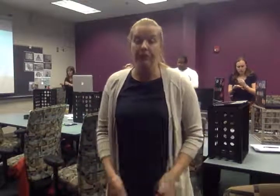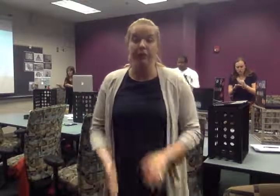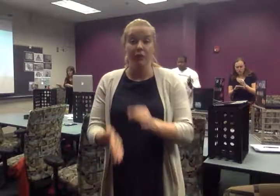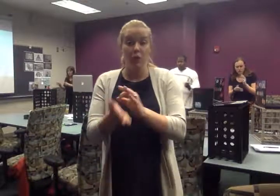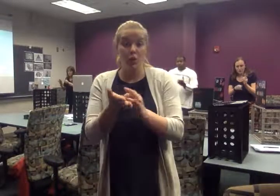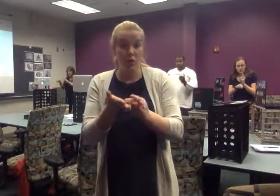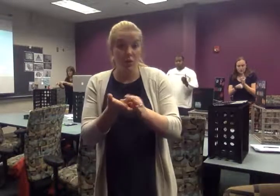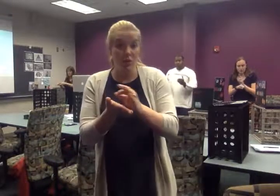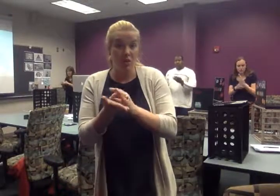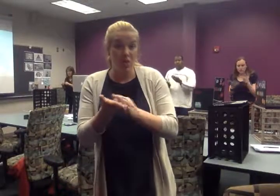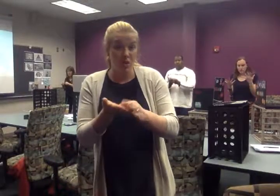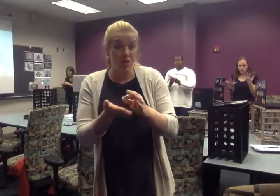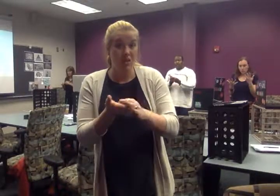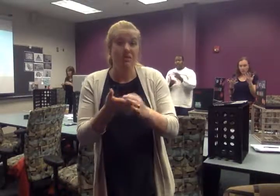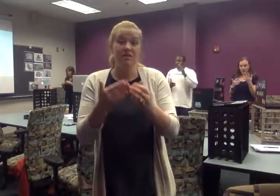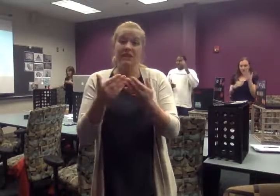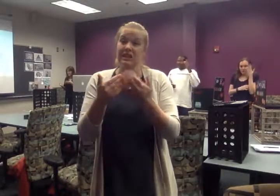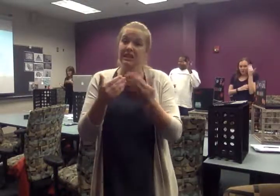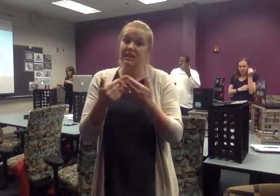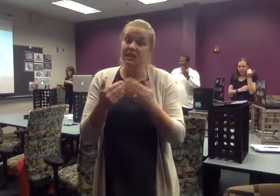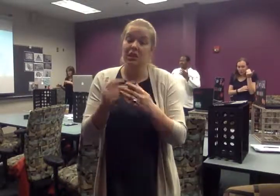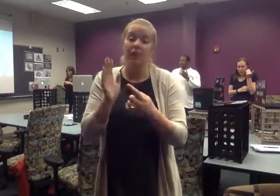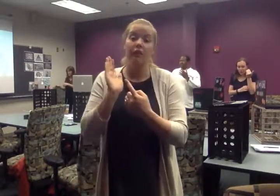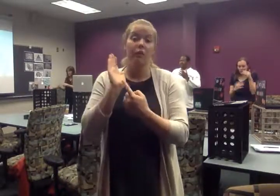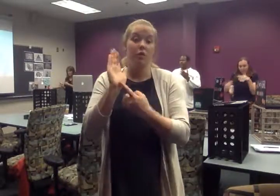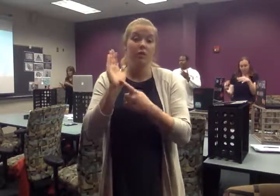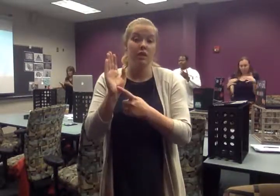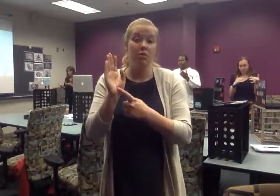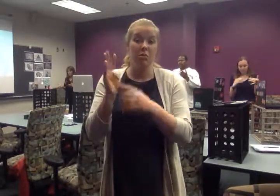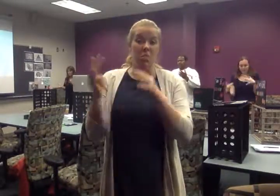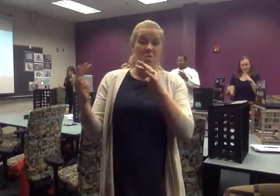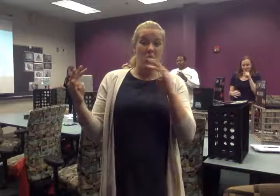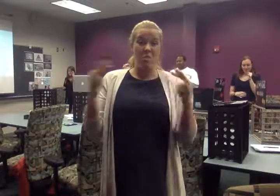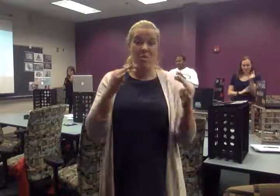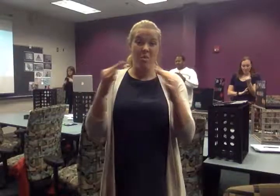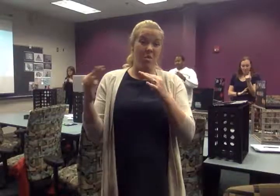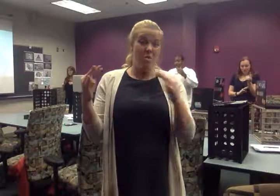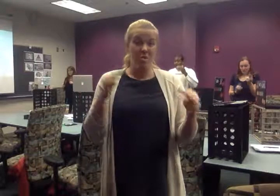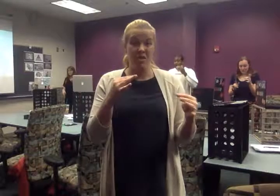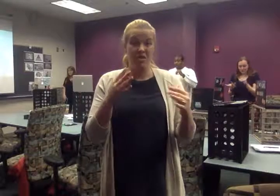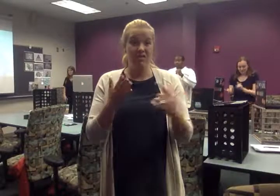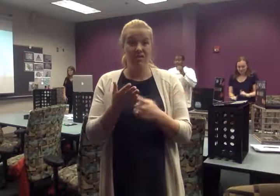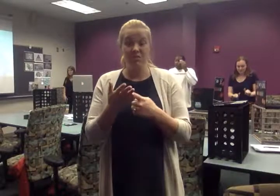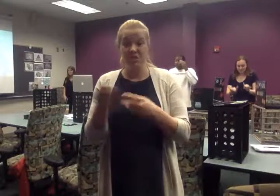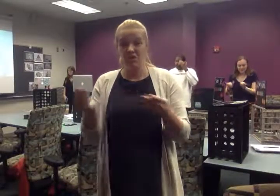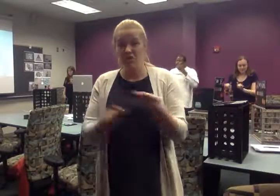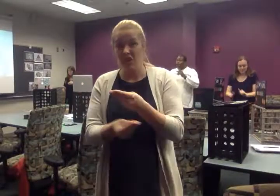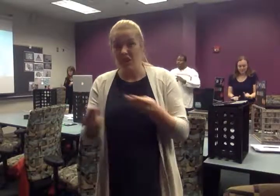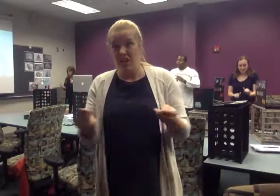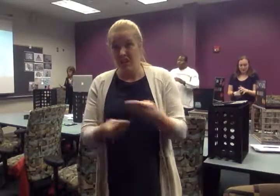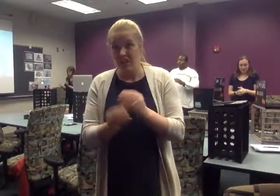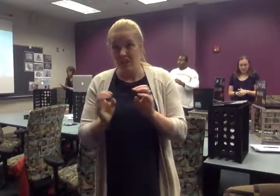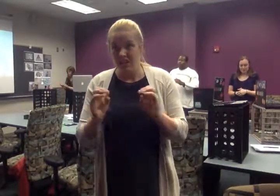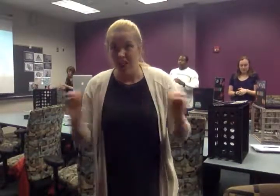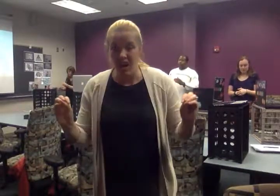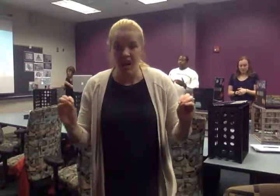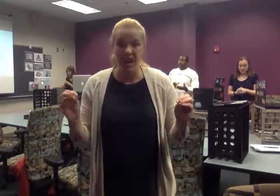war. Like, violence creates uncertainty for merchants and decreases the likelihood that they will accept payment in the form of some kind of